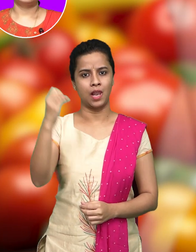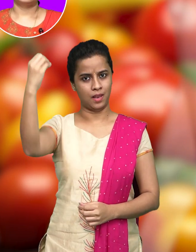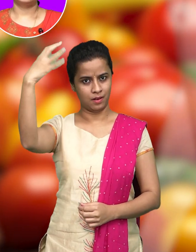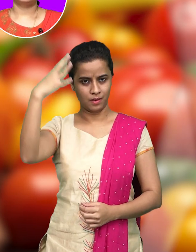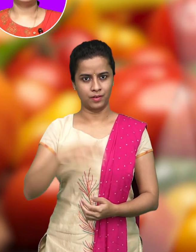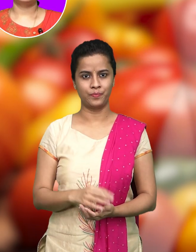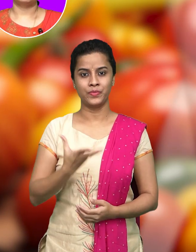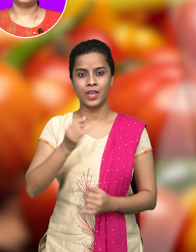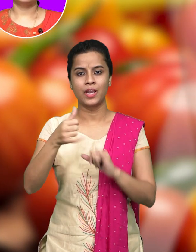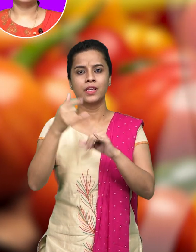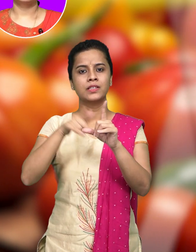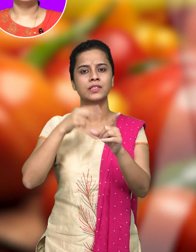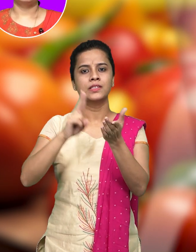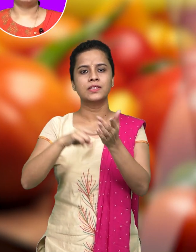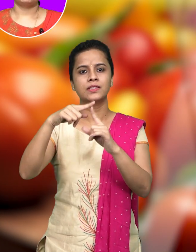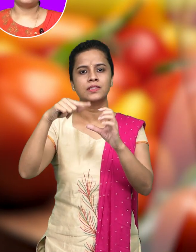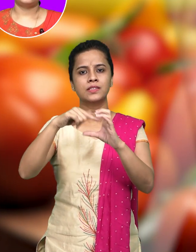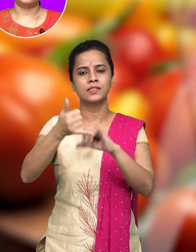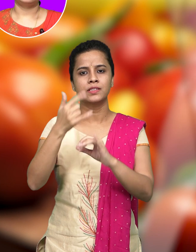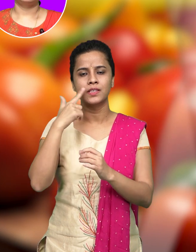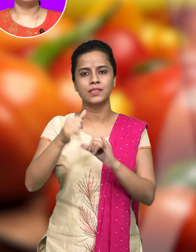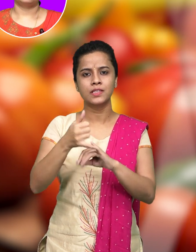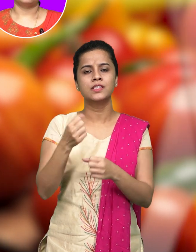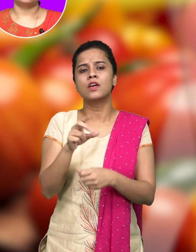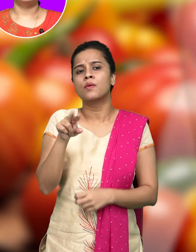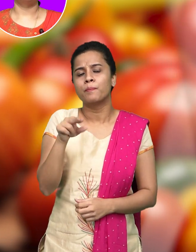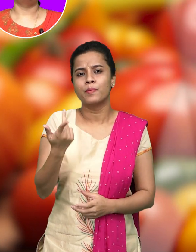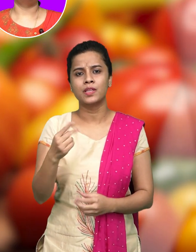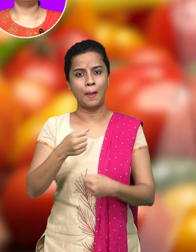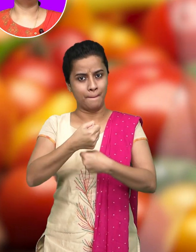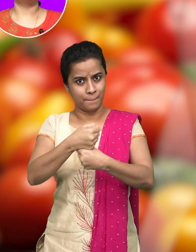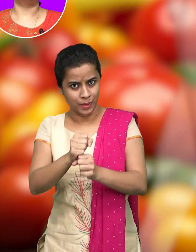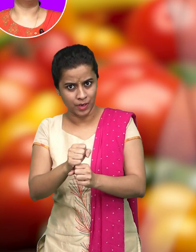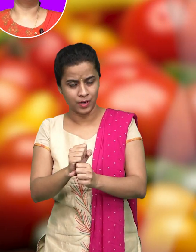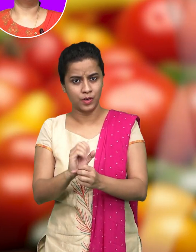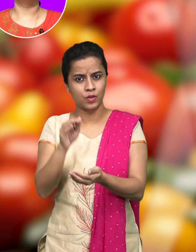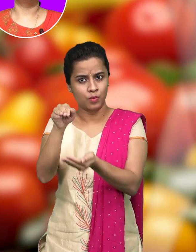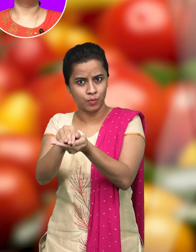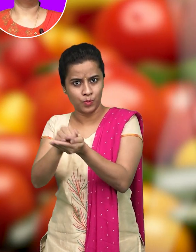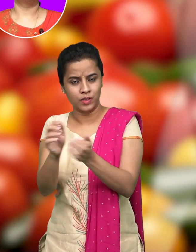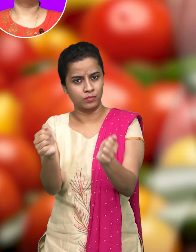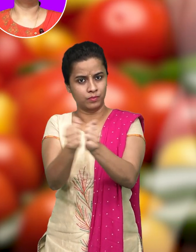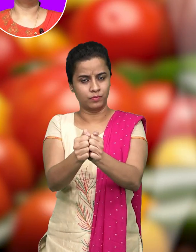and synthesis means preparing or putting together.